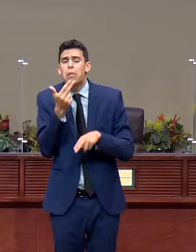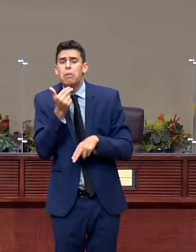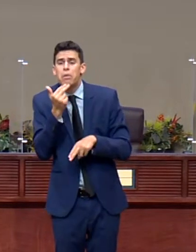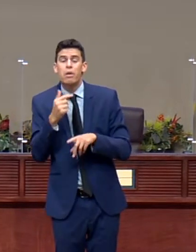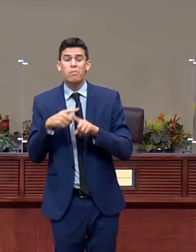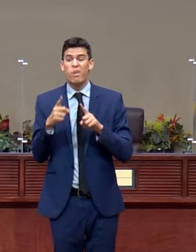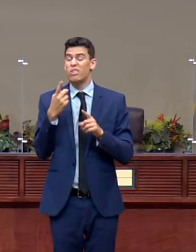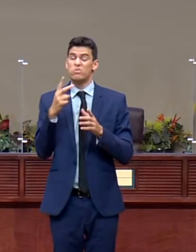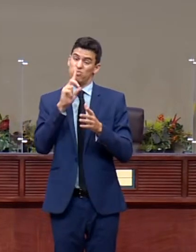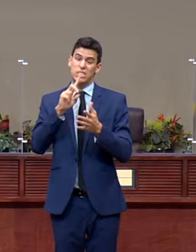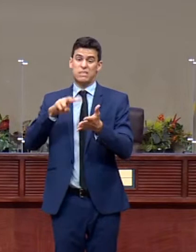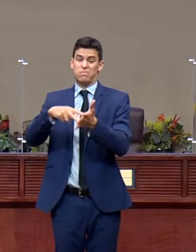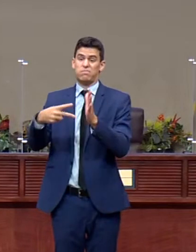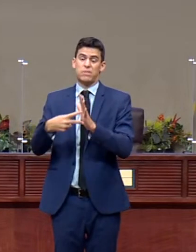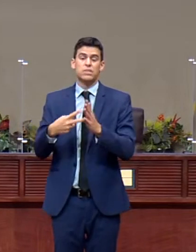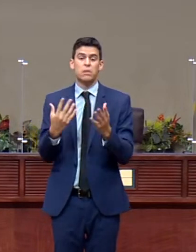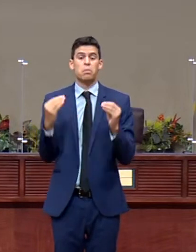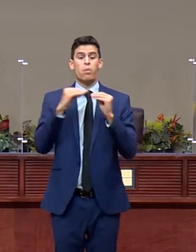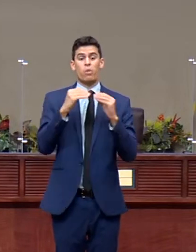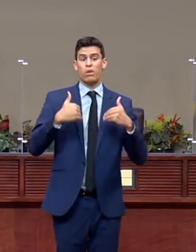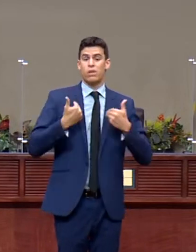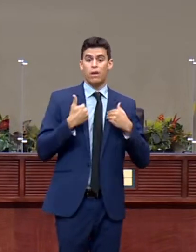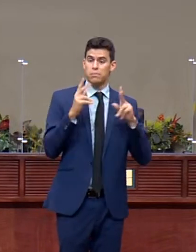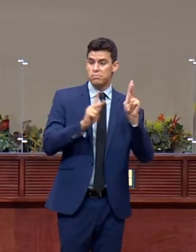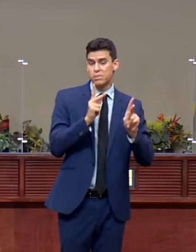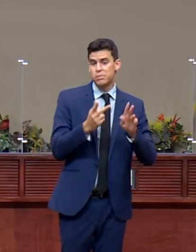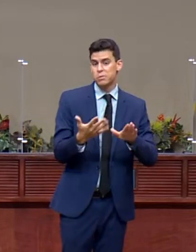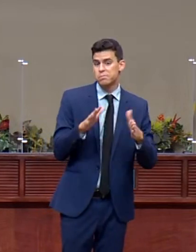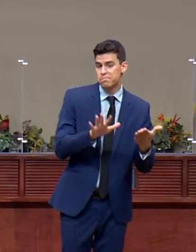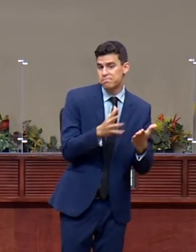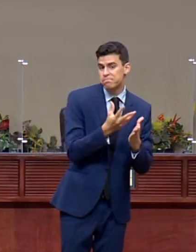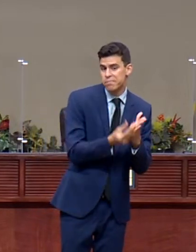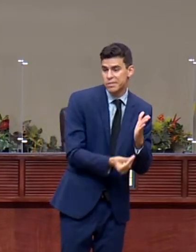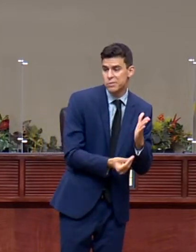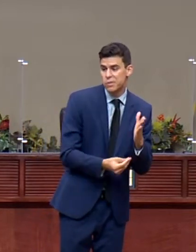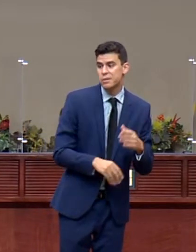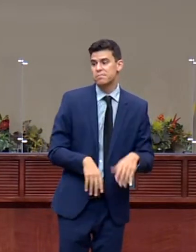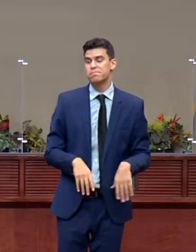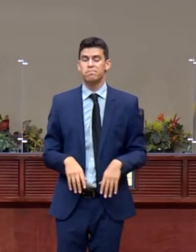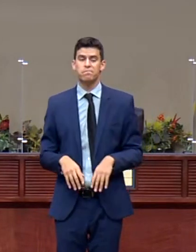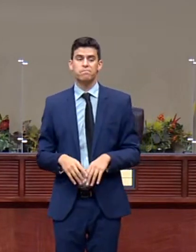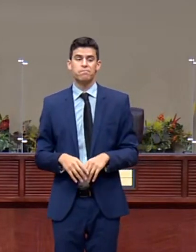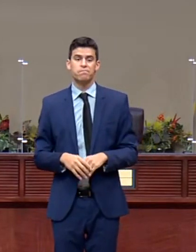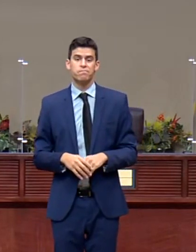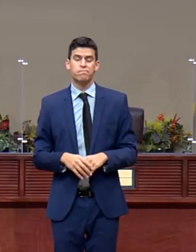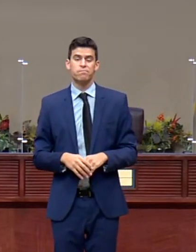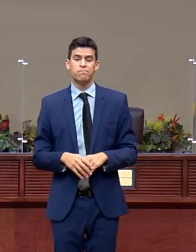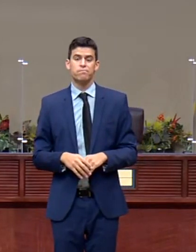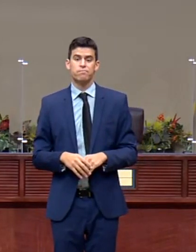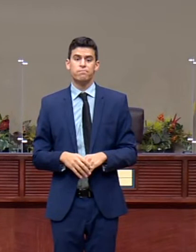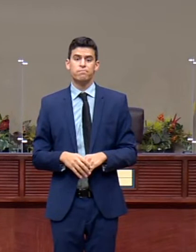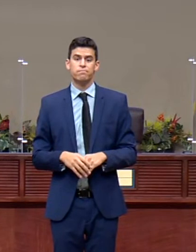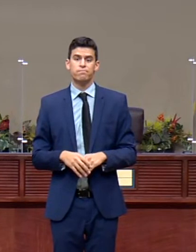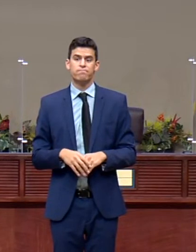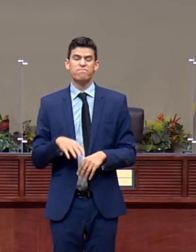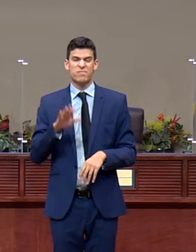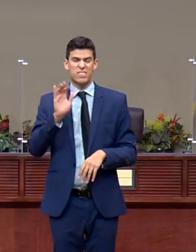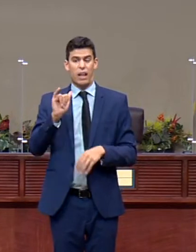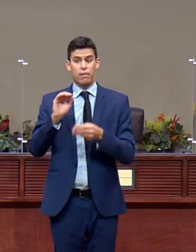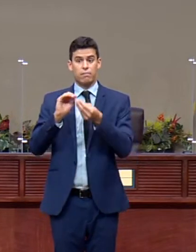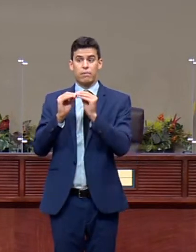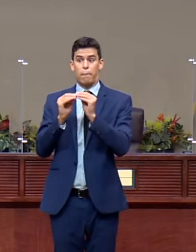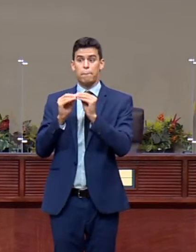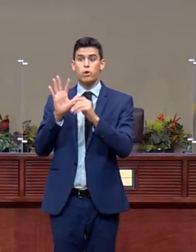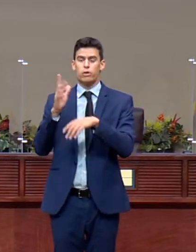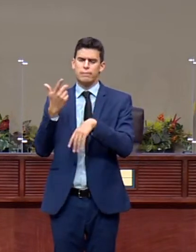from the disease, as you see that number go down. Although it takes a lot to change that number a